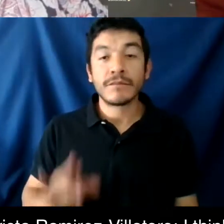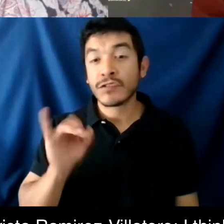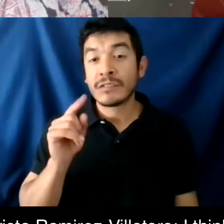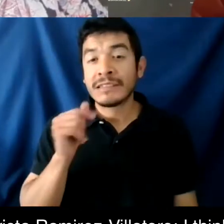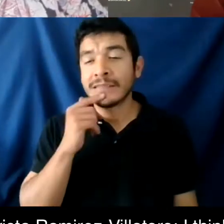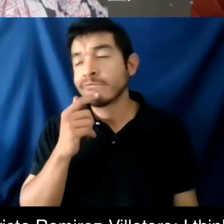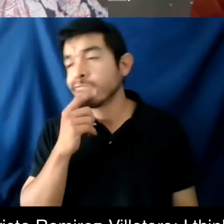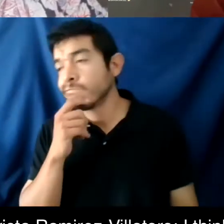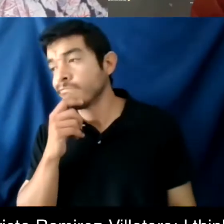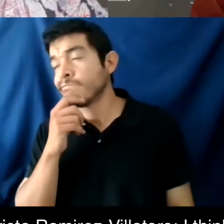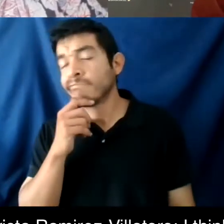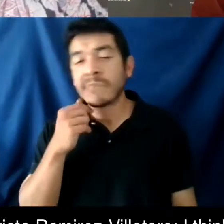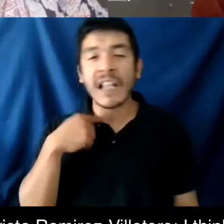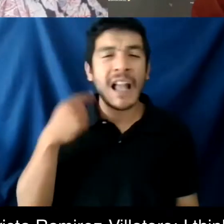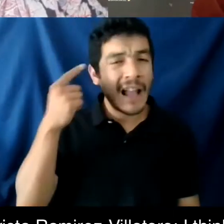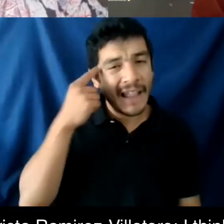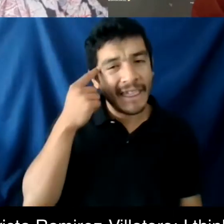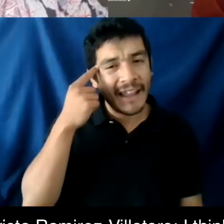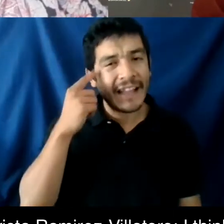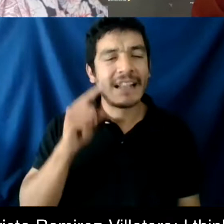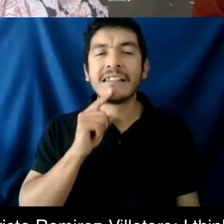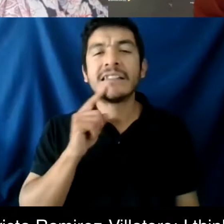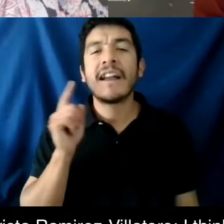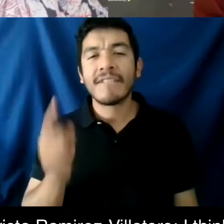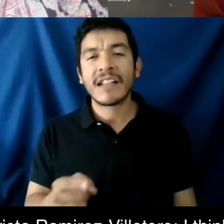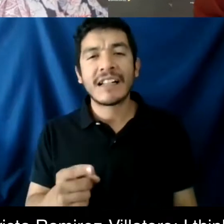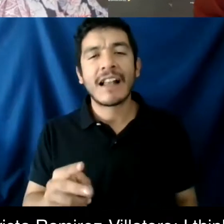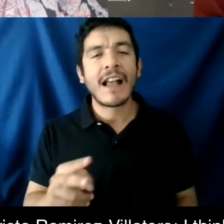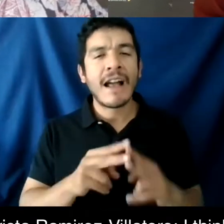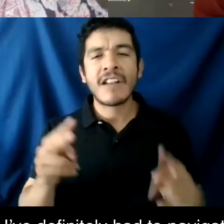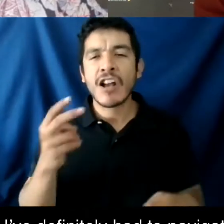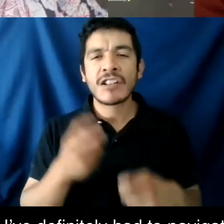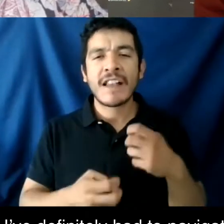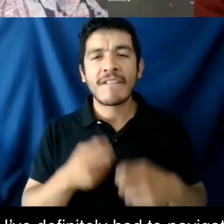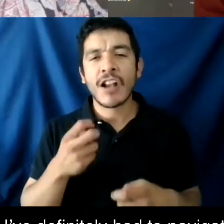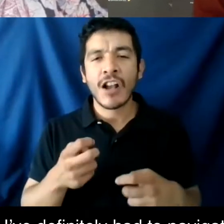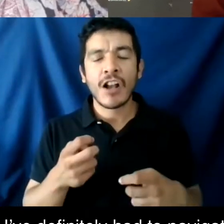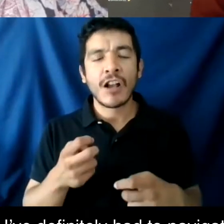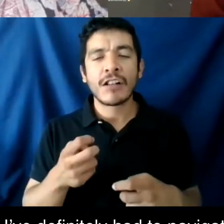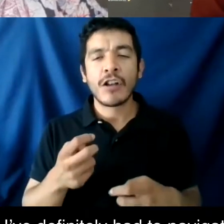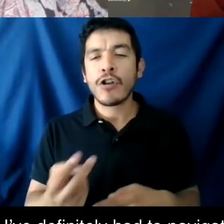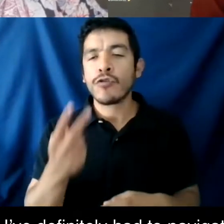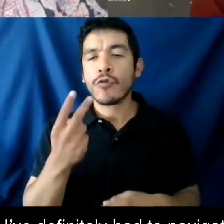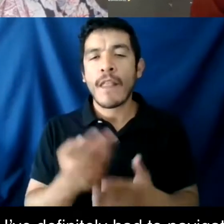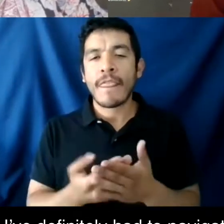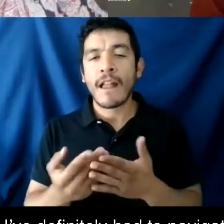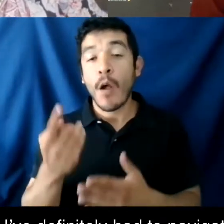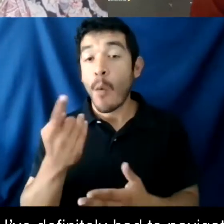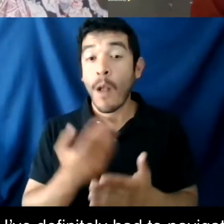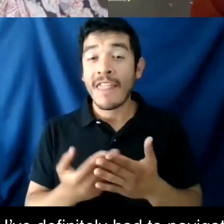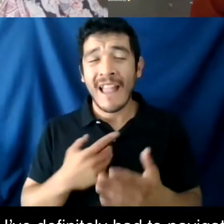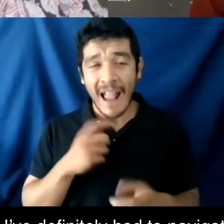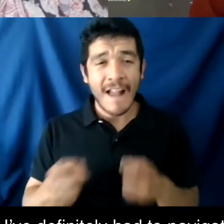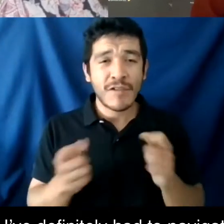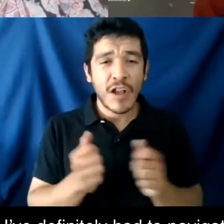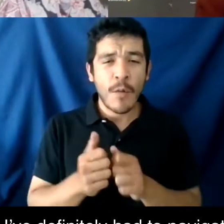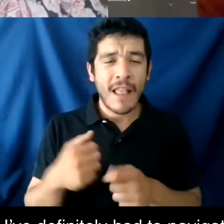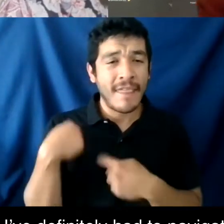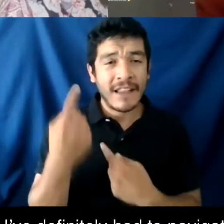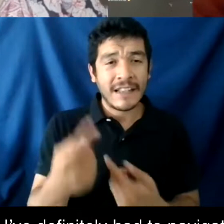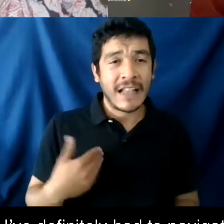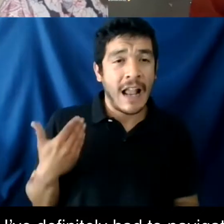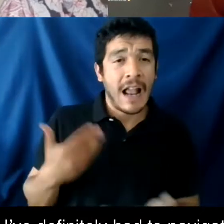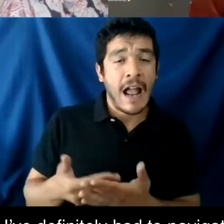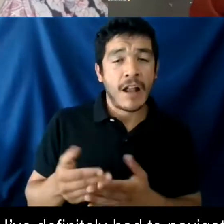I think it's definitely a very difficult intersection, one that I've definitely had to navigate since I got to the United